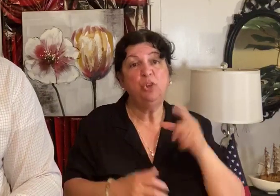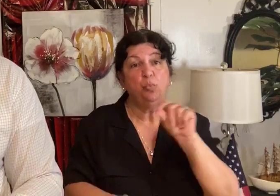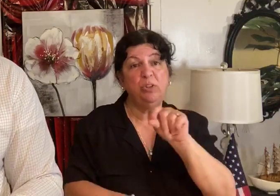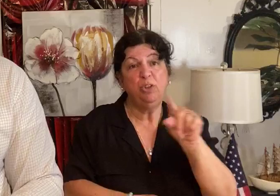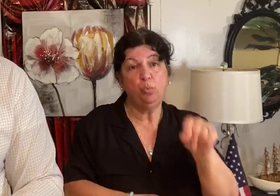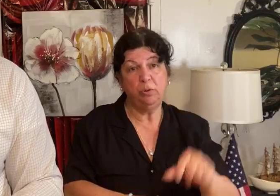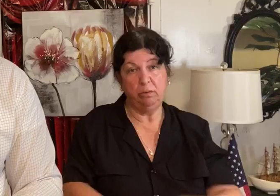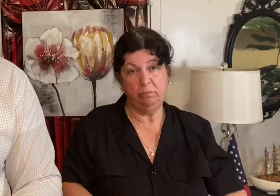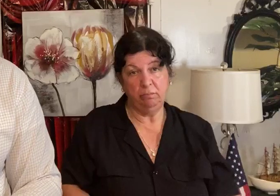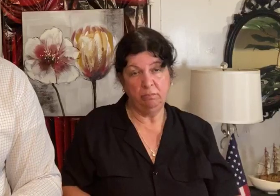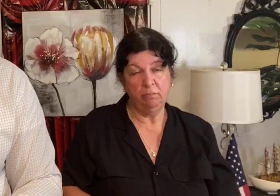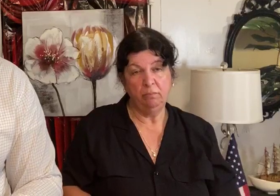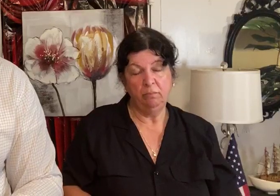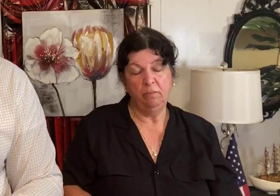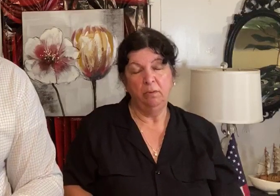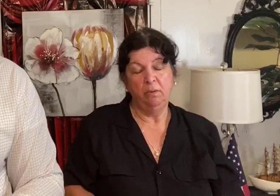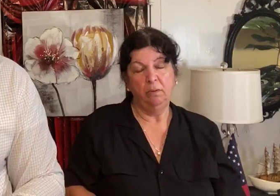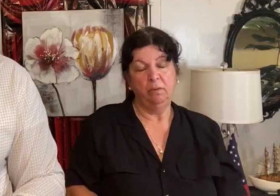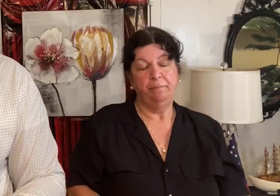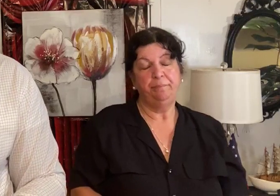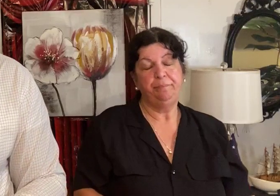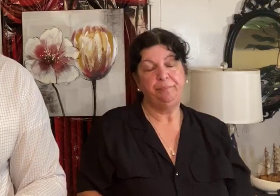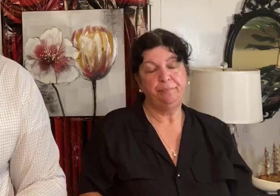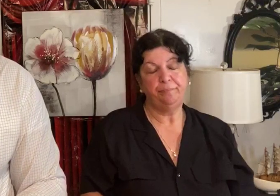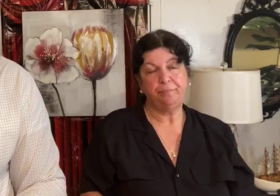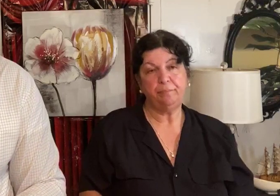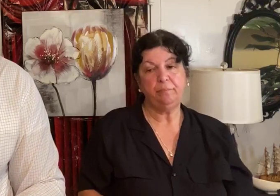age today.